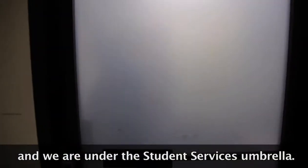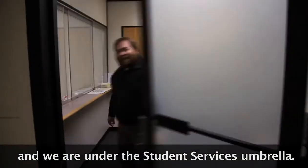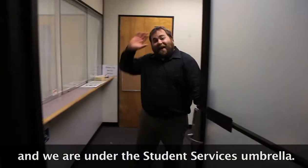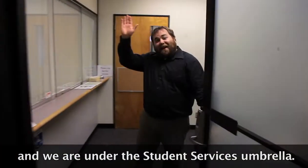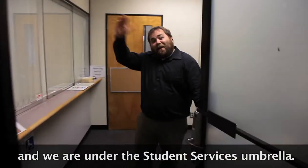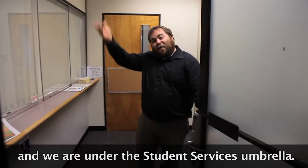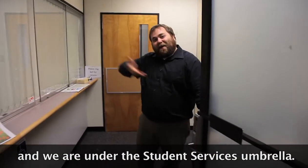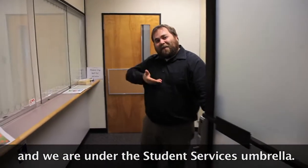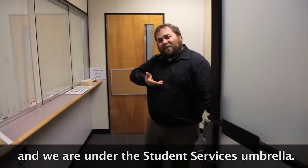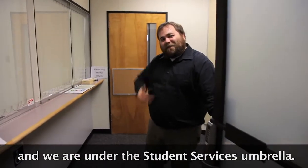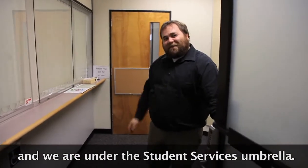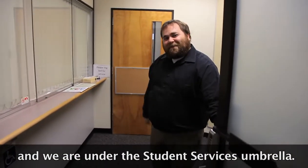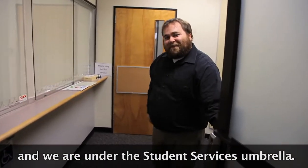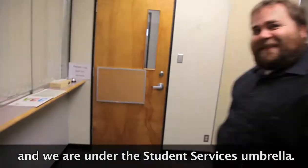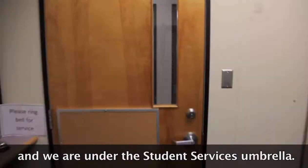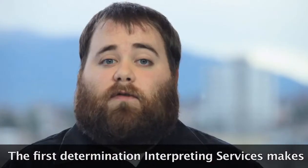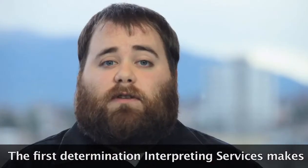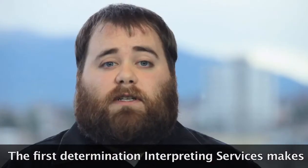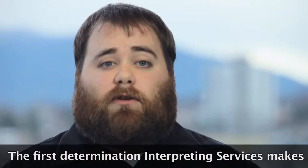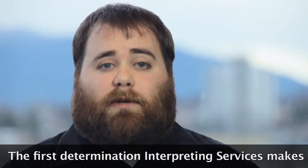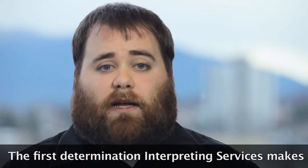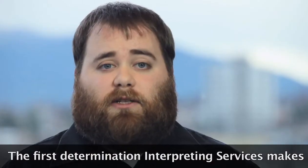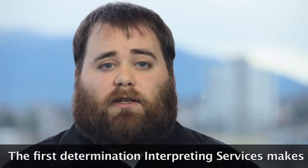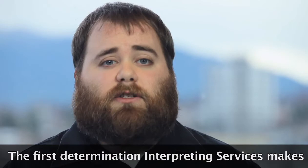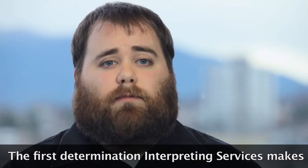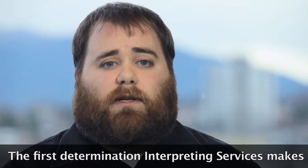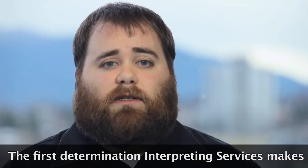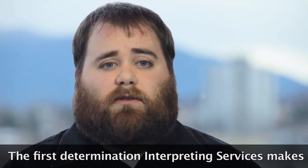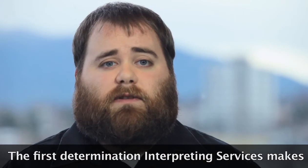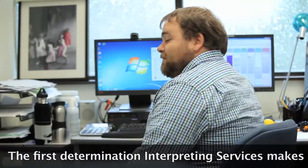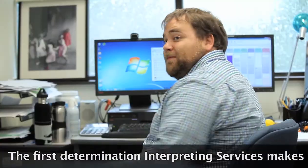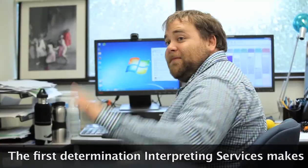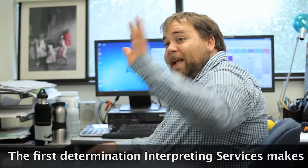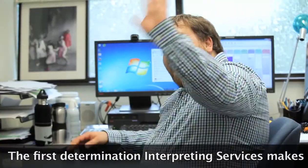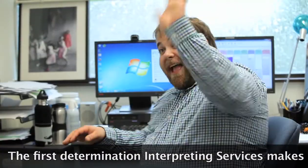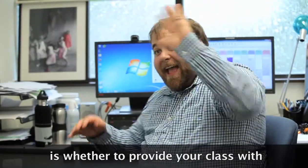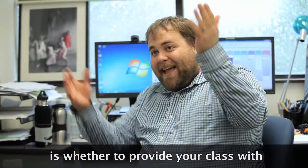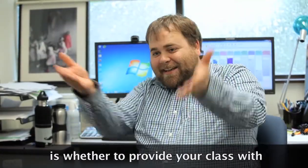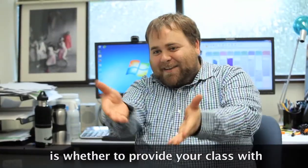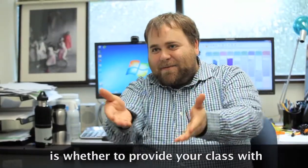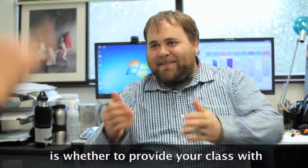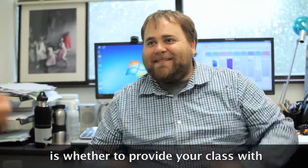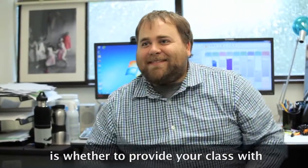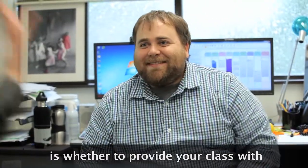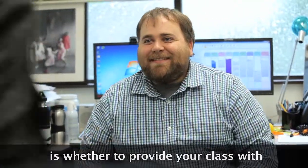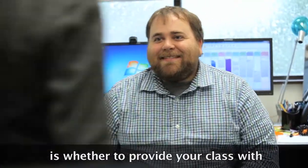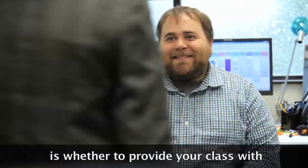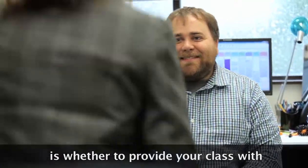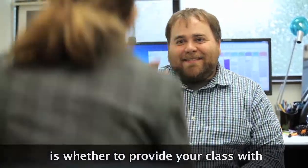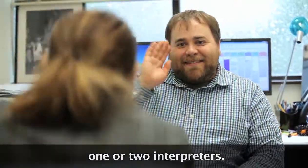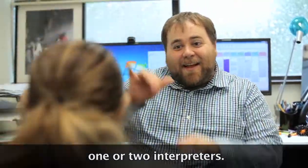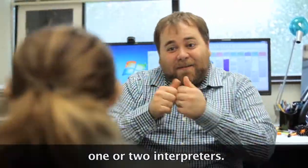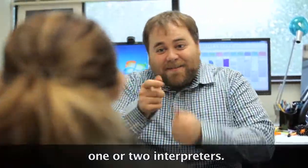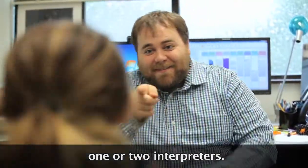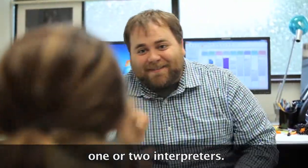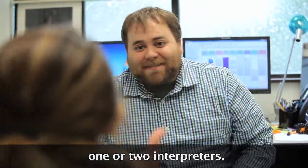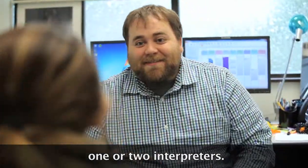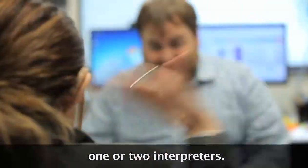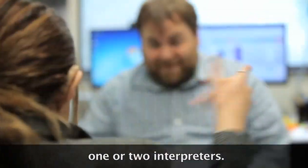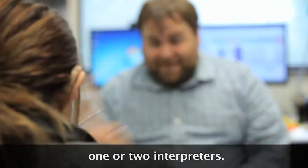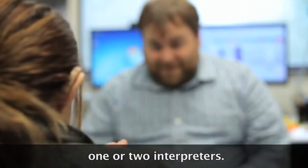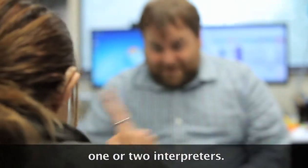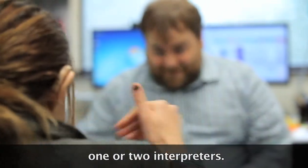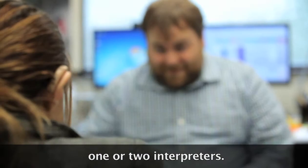we are under the Student Services umbrella. The first determination Interpreting Services makes is whether to provide your class with 1 or